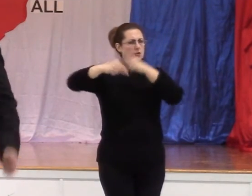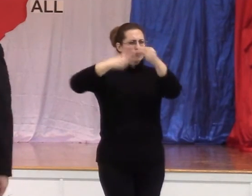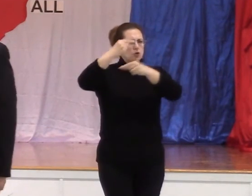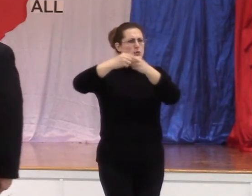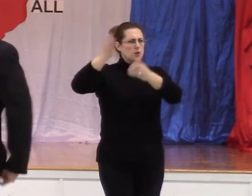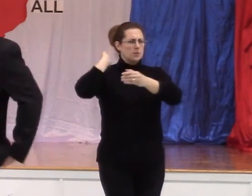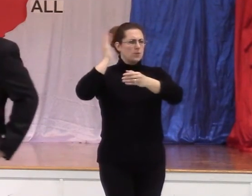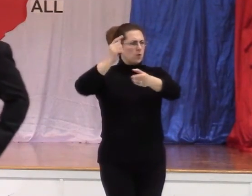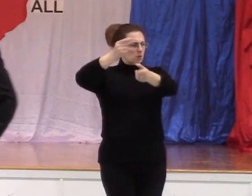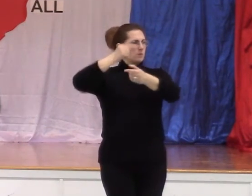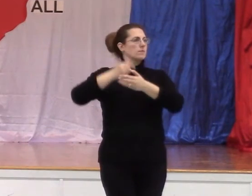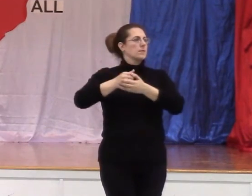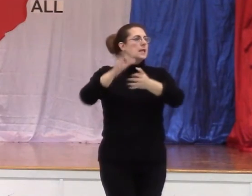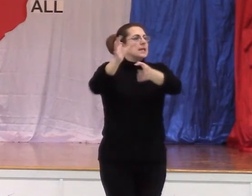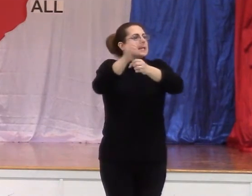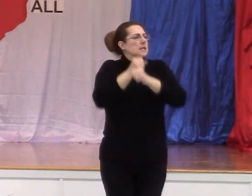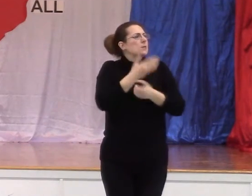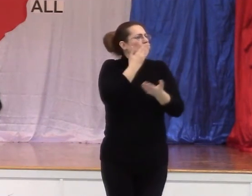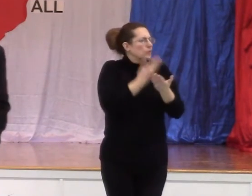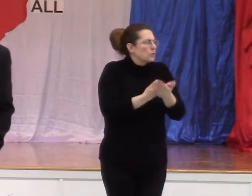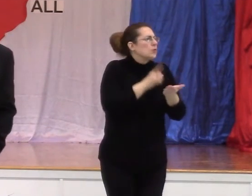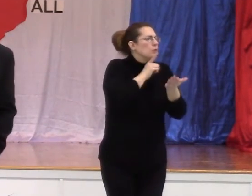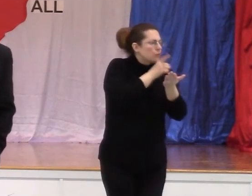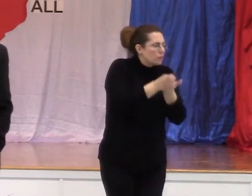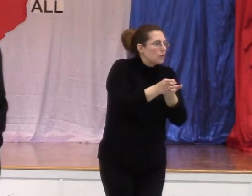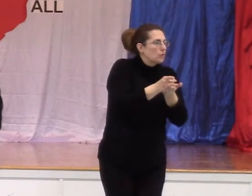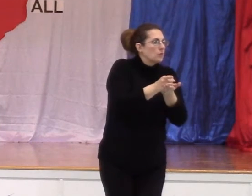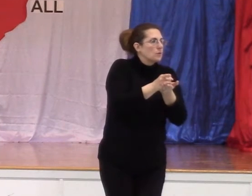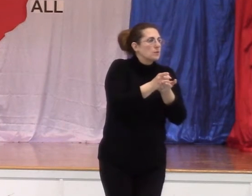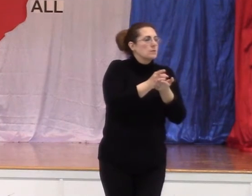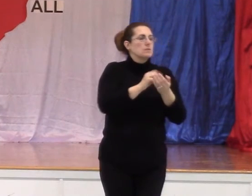He keeps what is good, what is true,